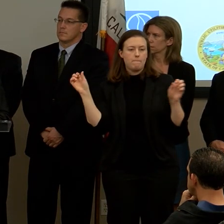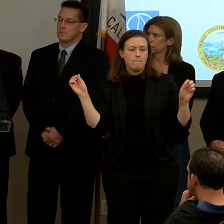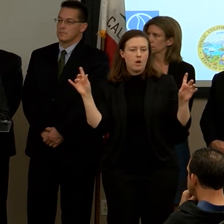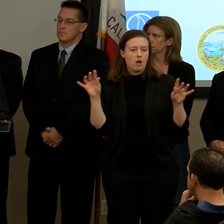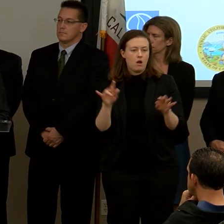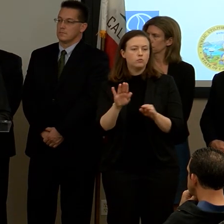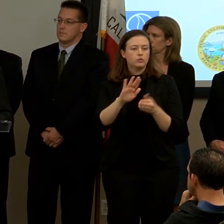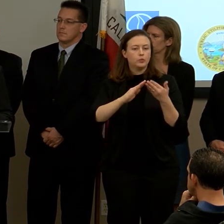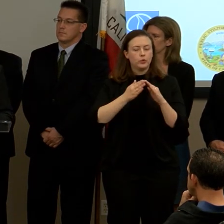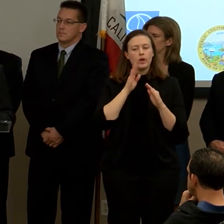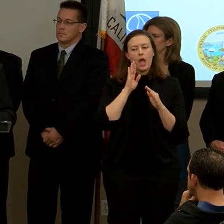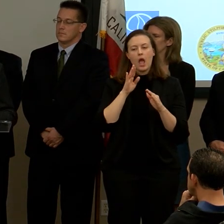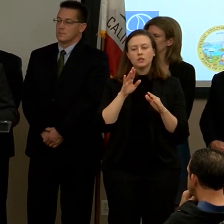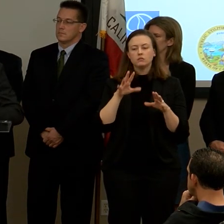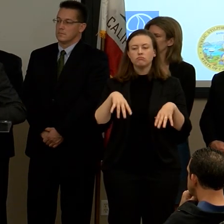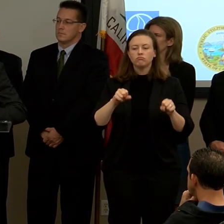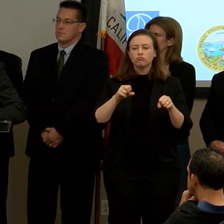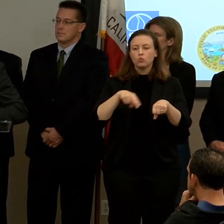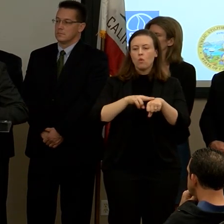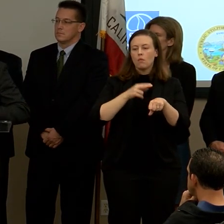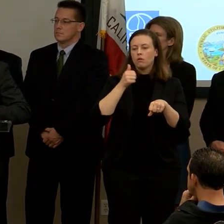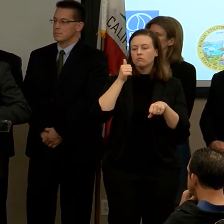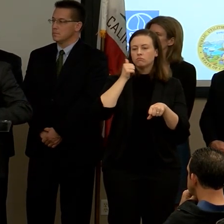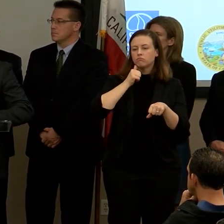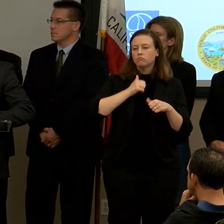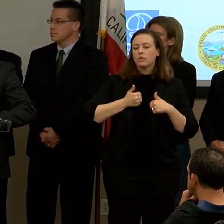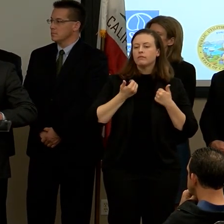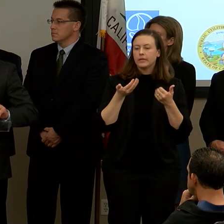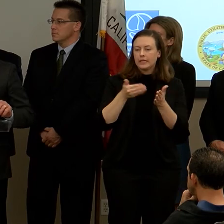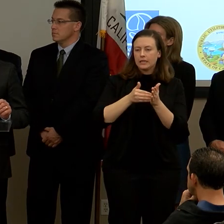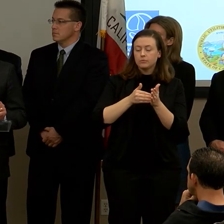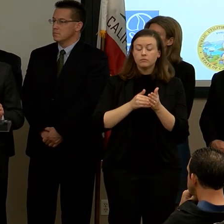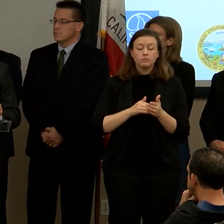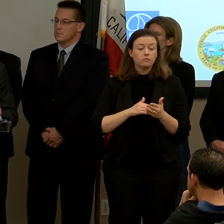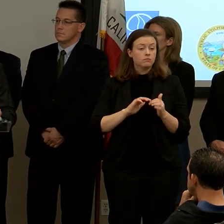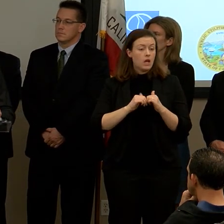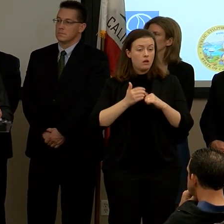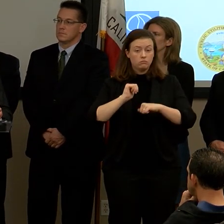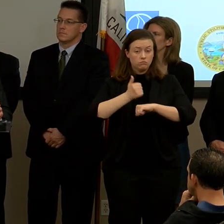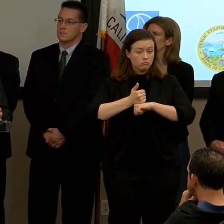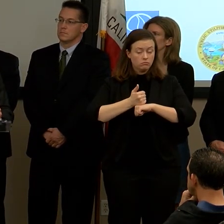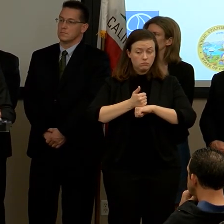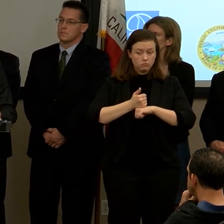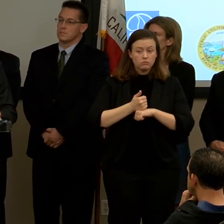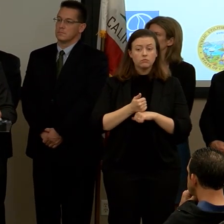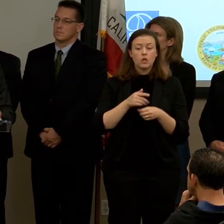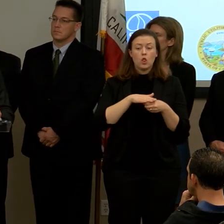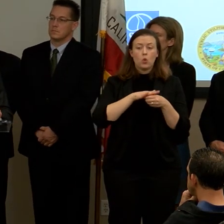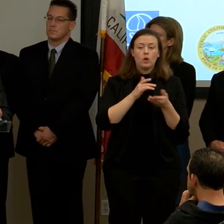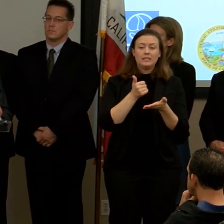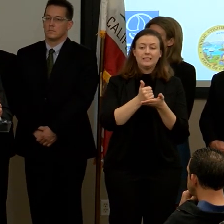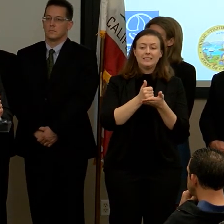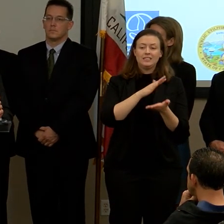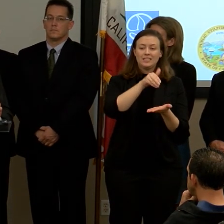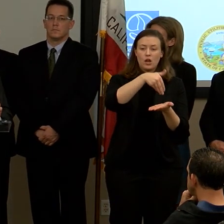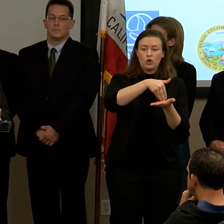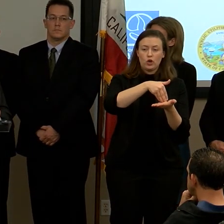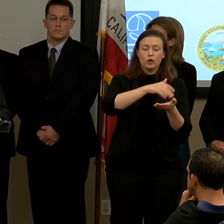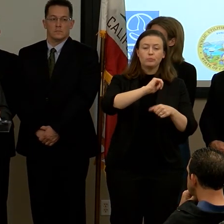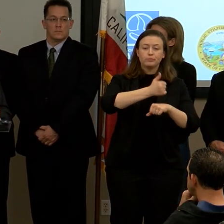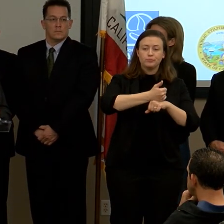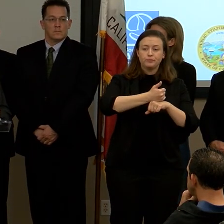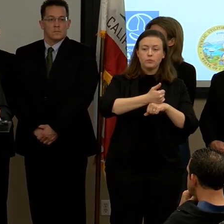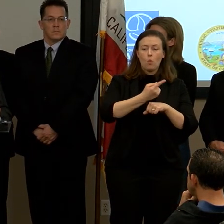day-to-day activities. One of the ways that we'll do that is the establishment of a local assistance center. This is a